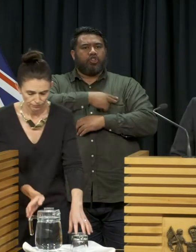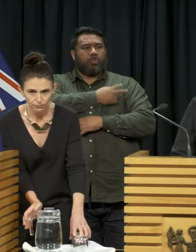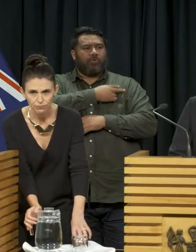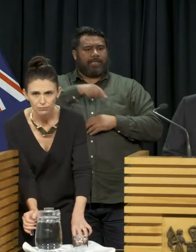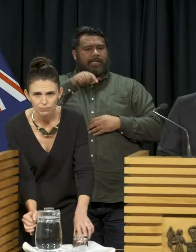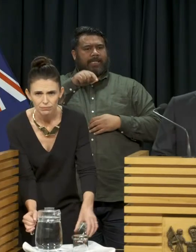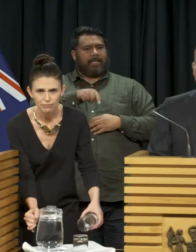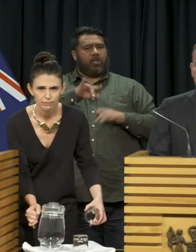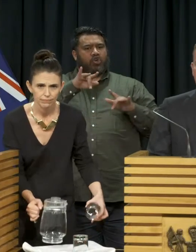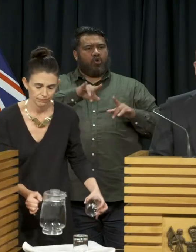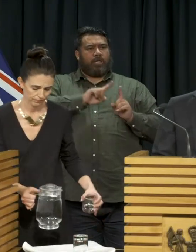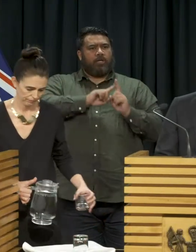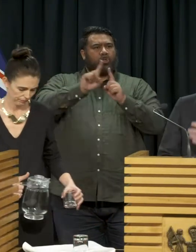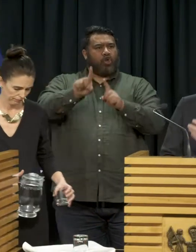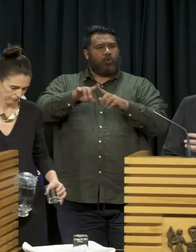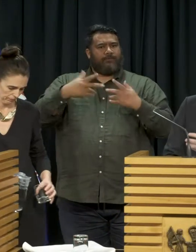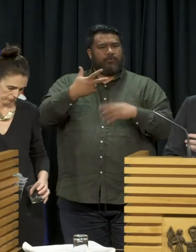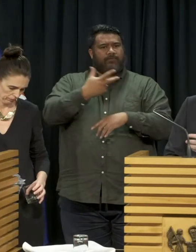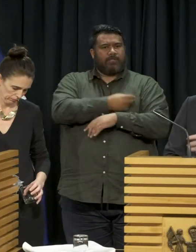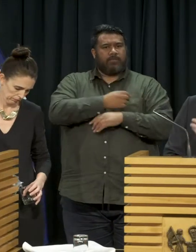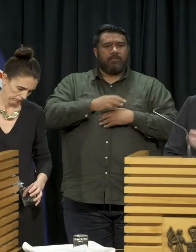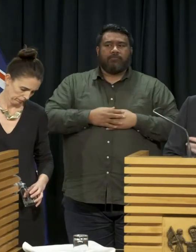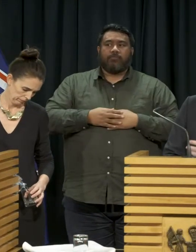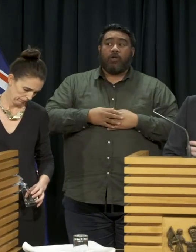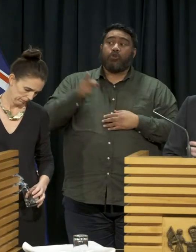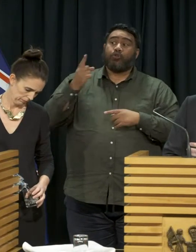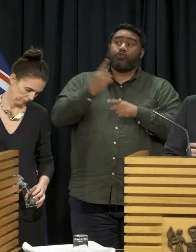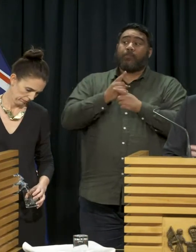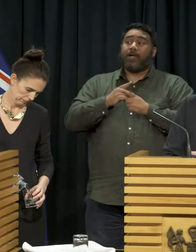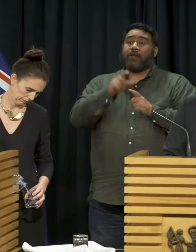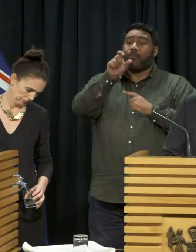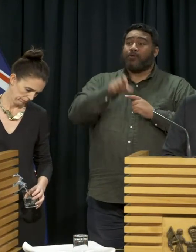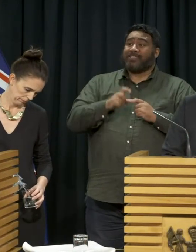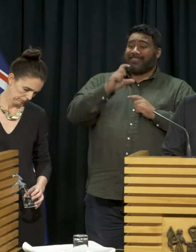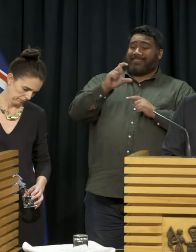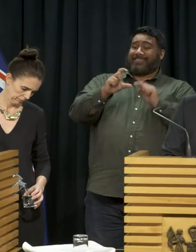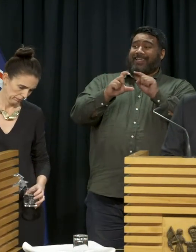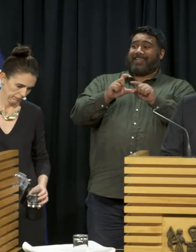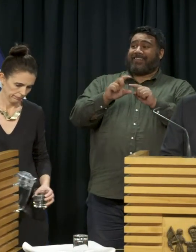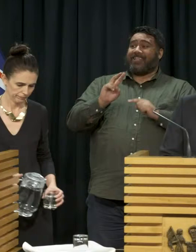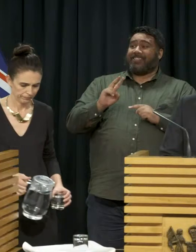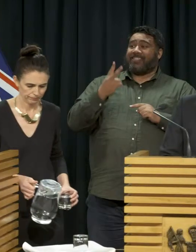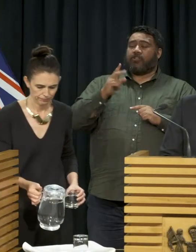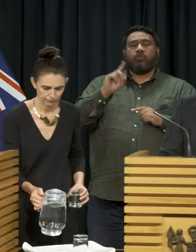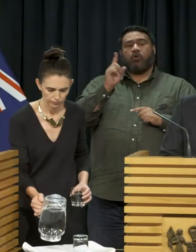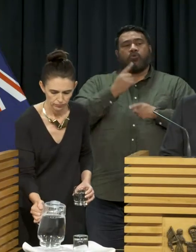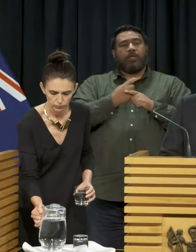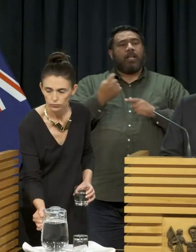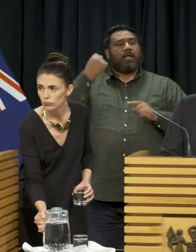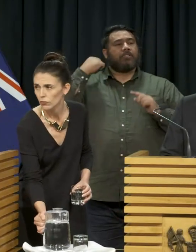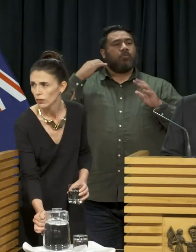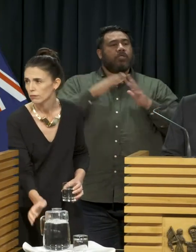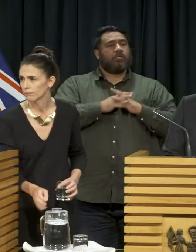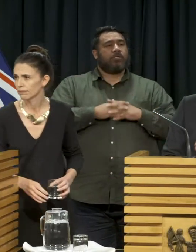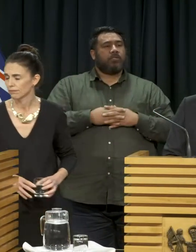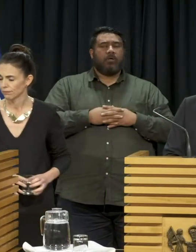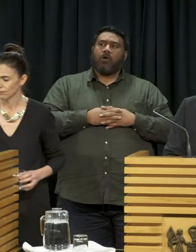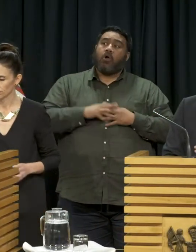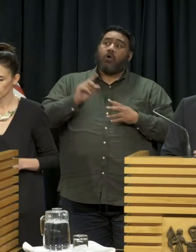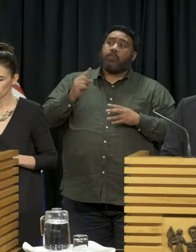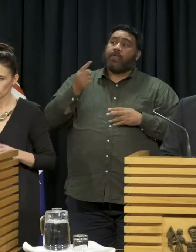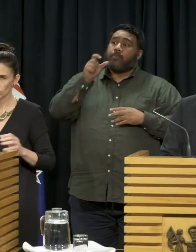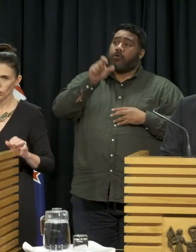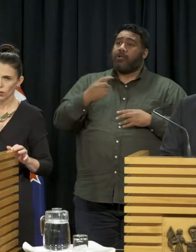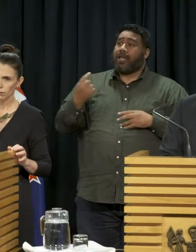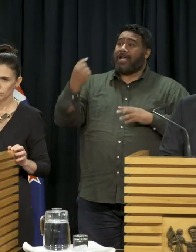vaccinations? My understanding of the second, you're talking about case C, the second security guard. On the one last week, no, I